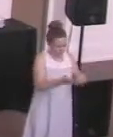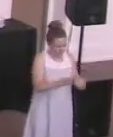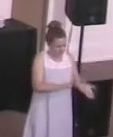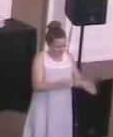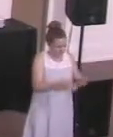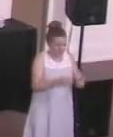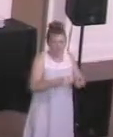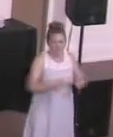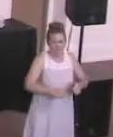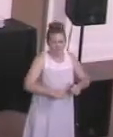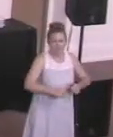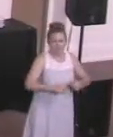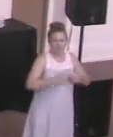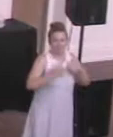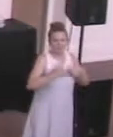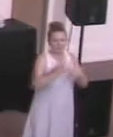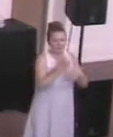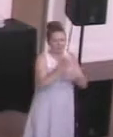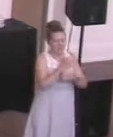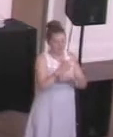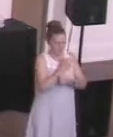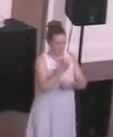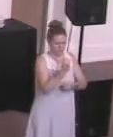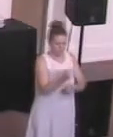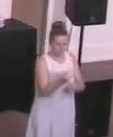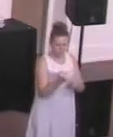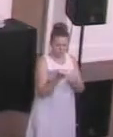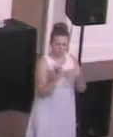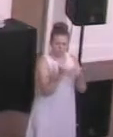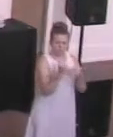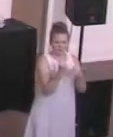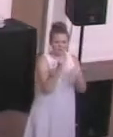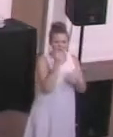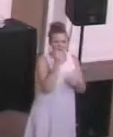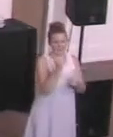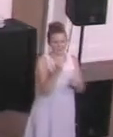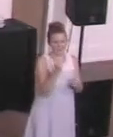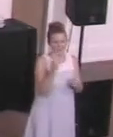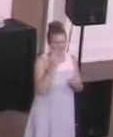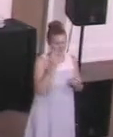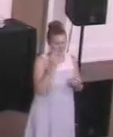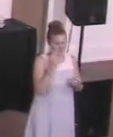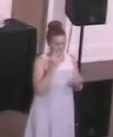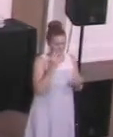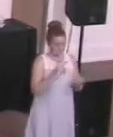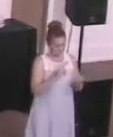life. A love so bold to see a revolution